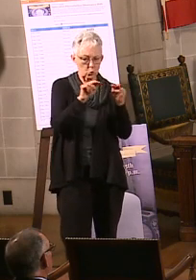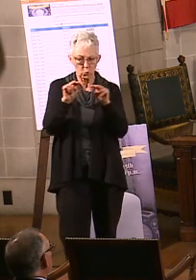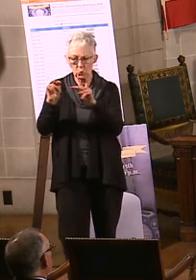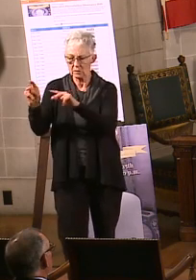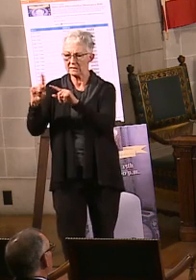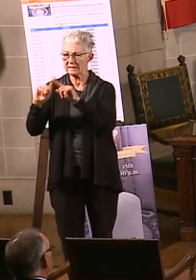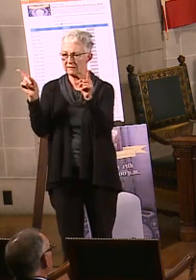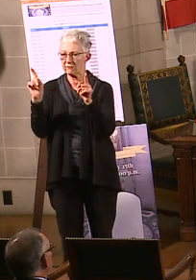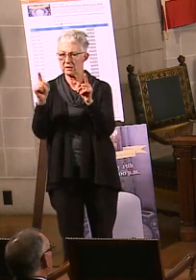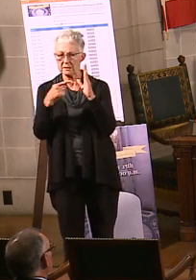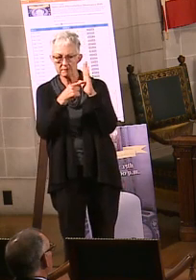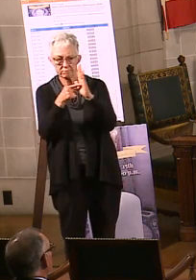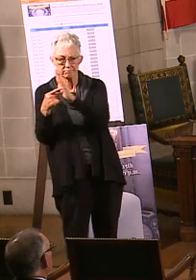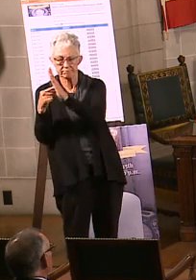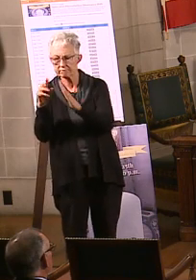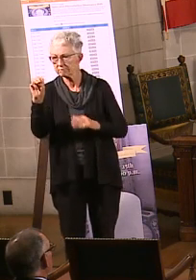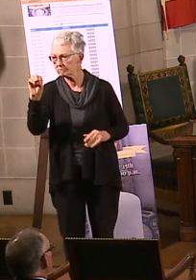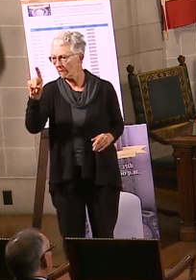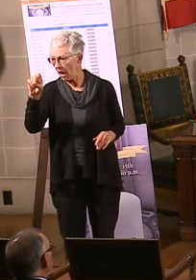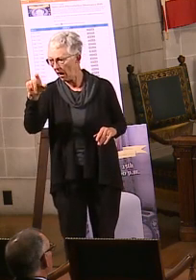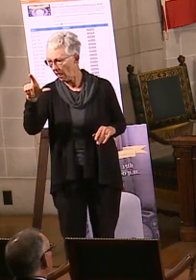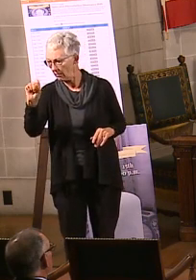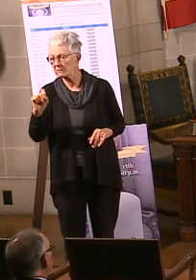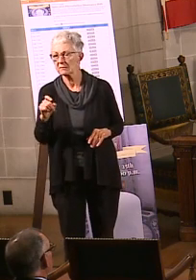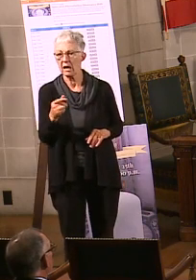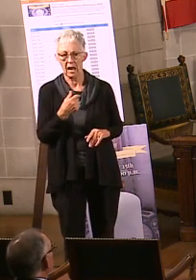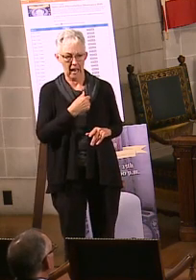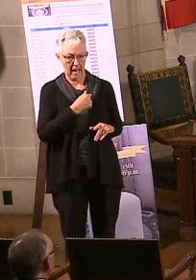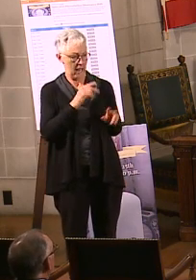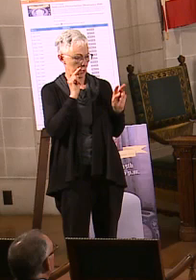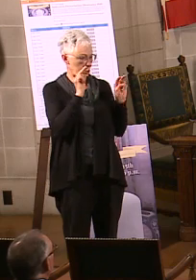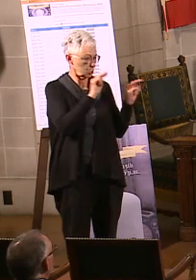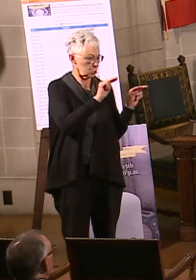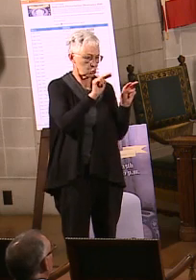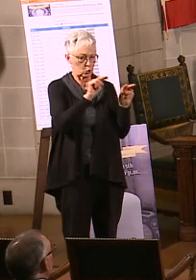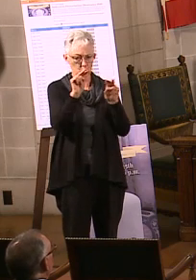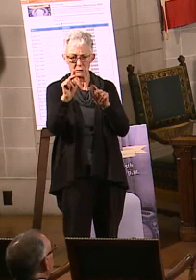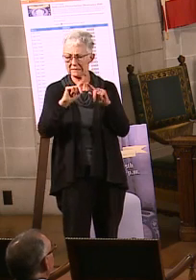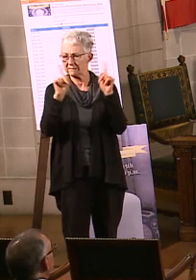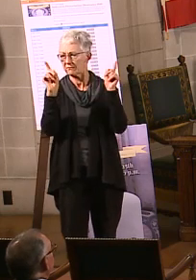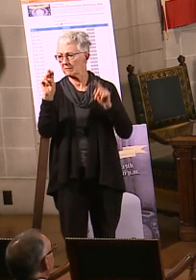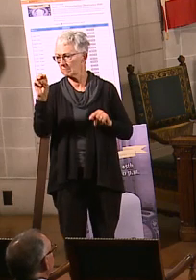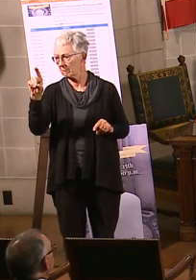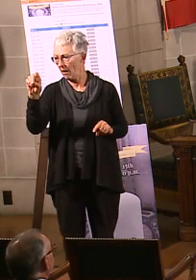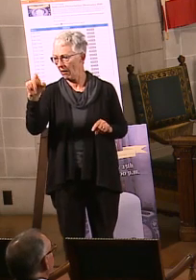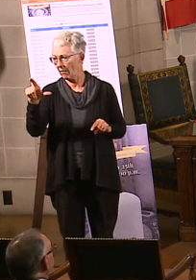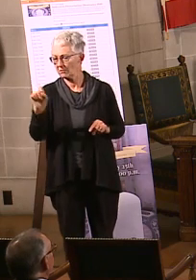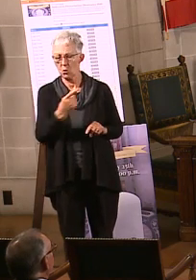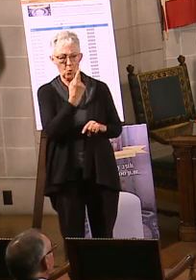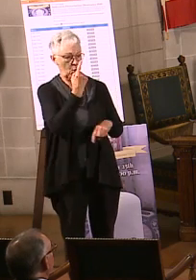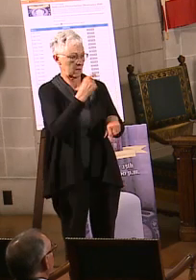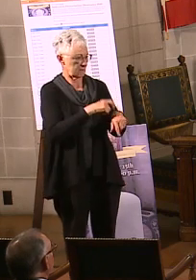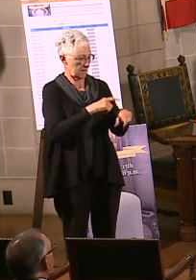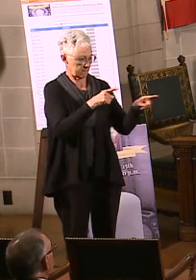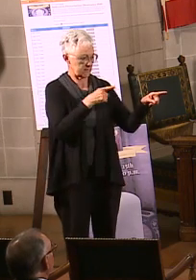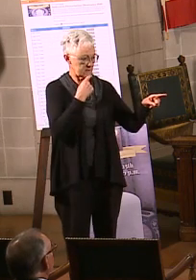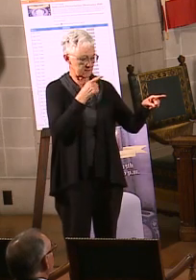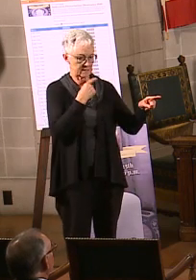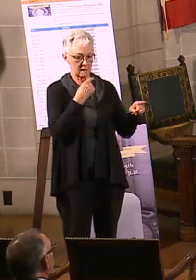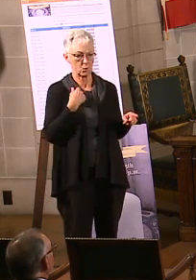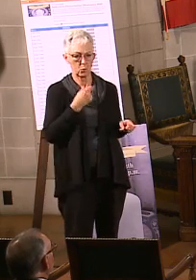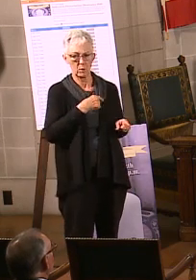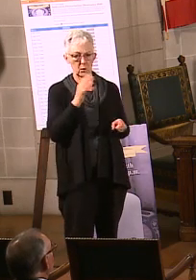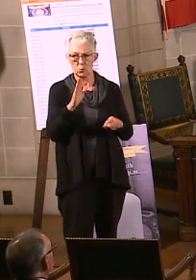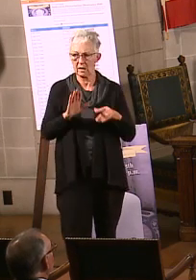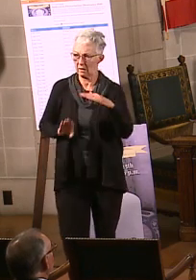model. I've looked at that model from time to time as well. At one point it showed we were going to peak April 23rd. Now I think it's moved